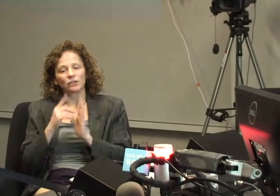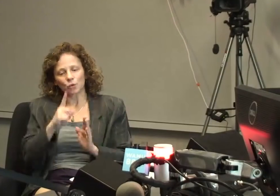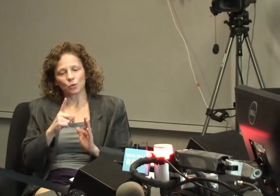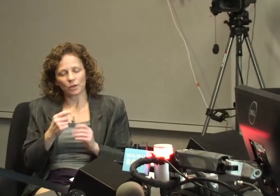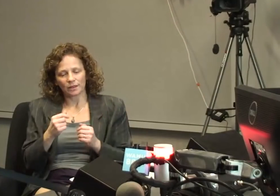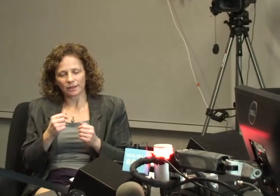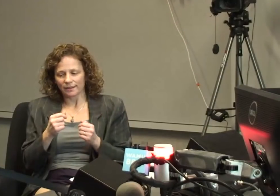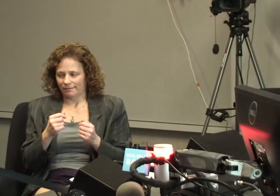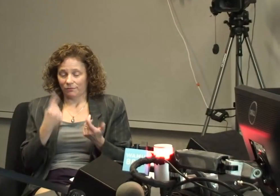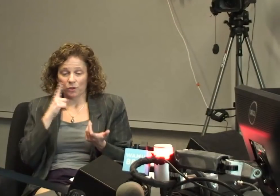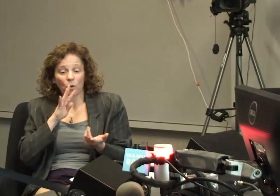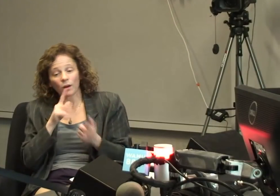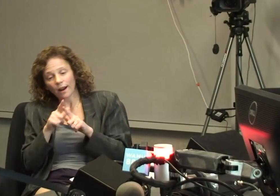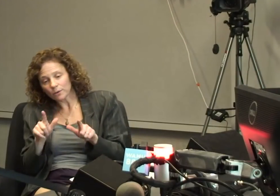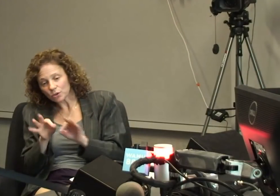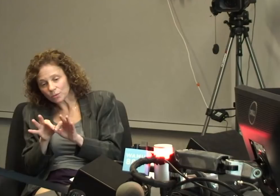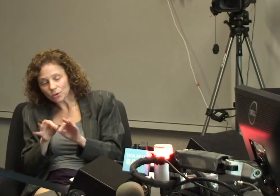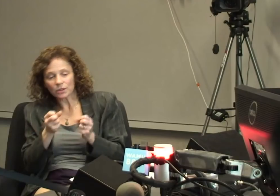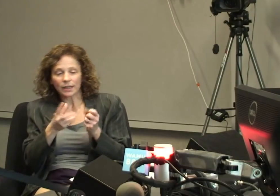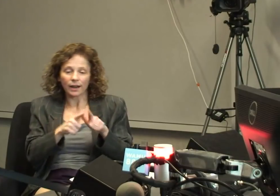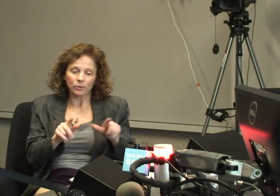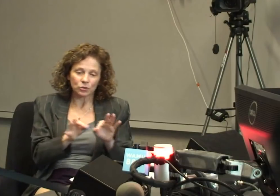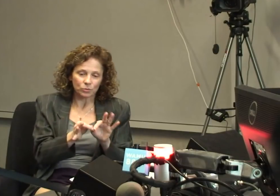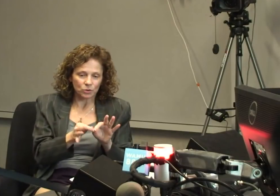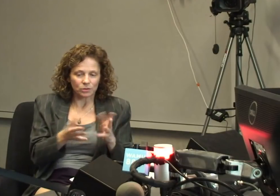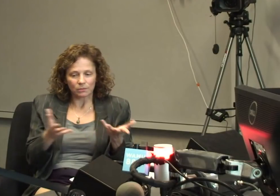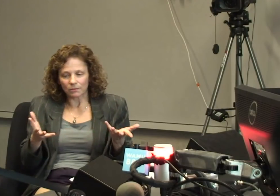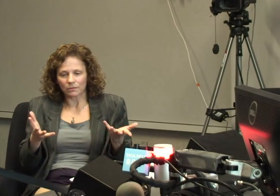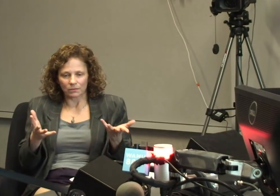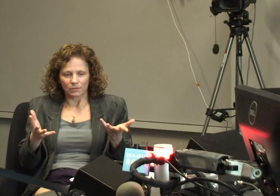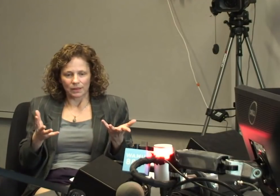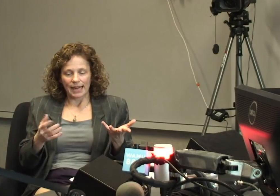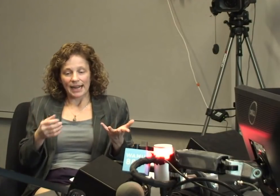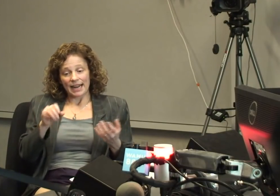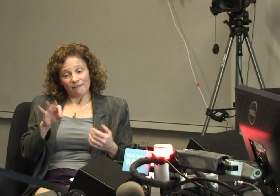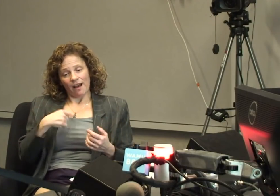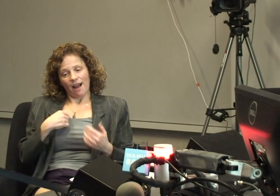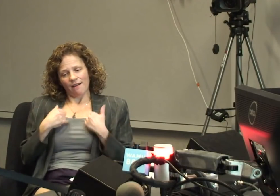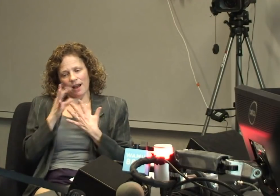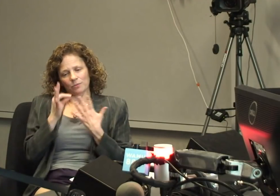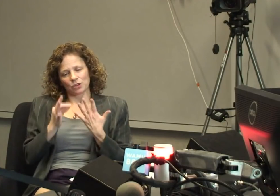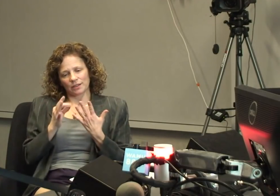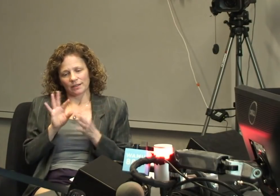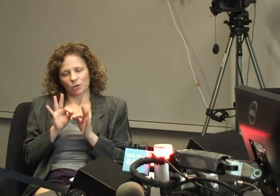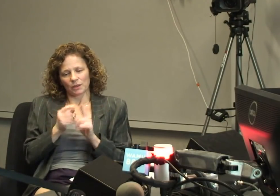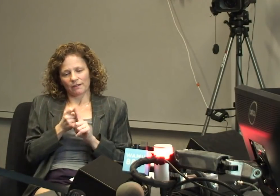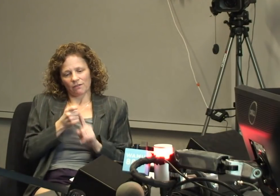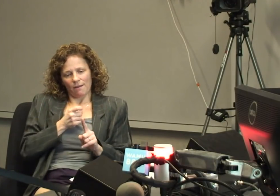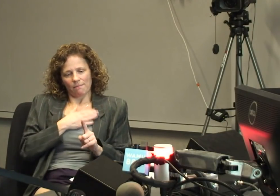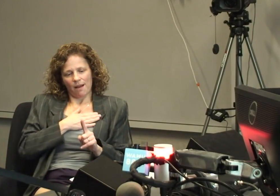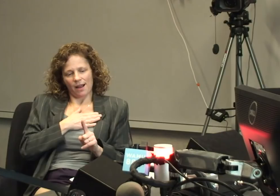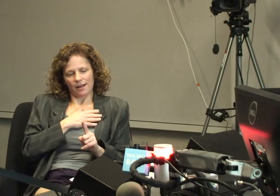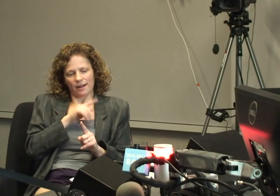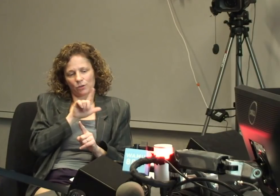Well, that's often true if you look at spoken language interpreters as well as sign language interpreters. So if you have options to